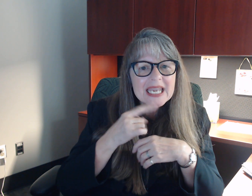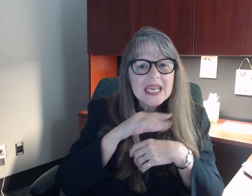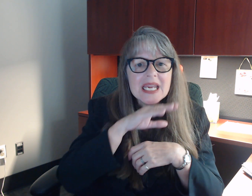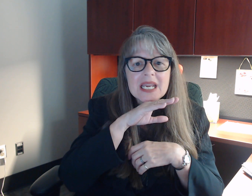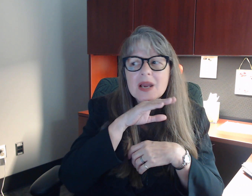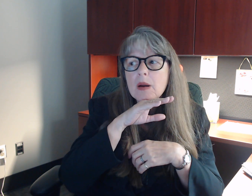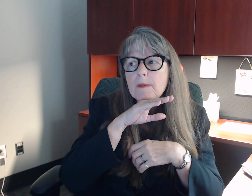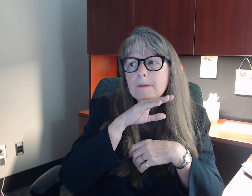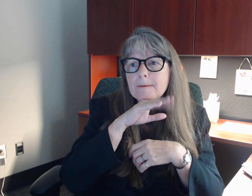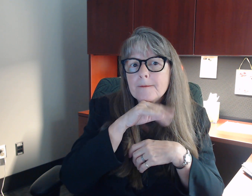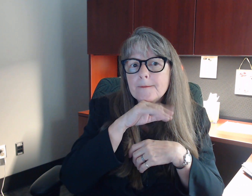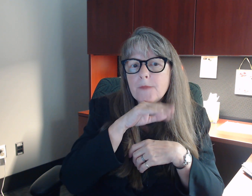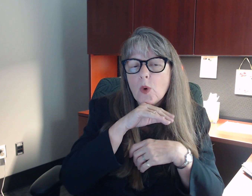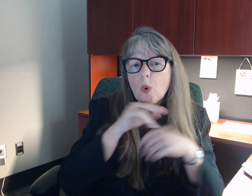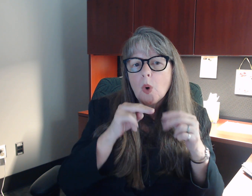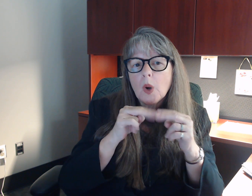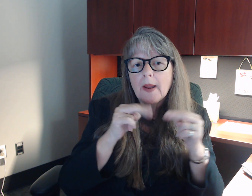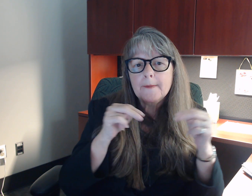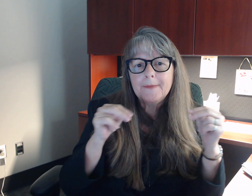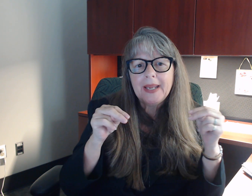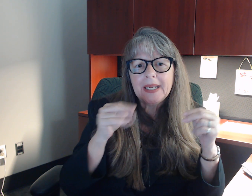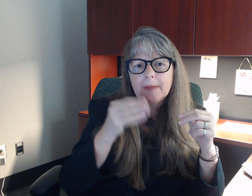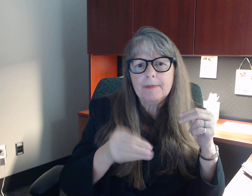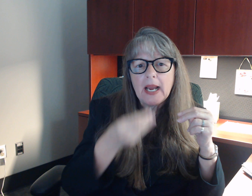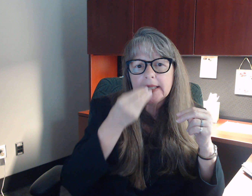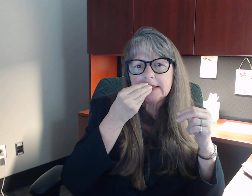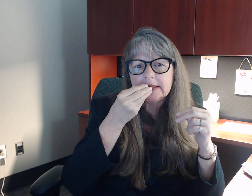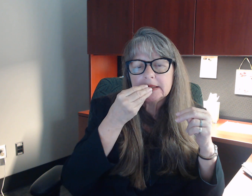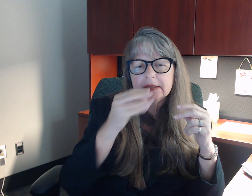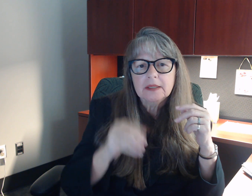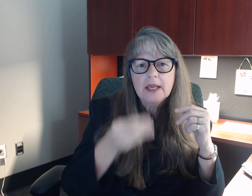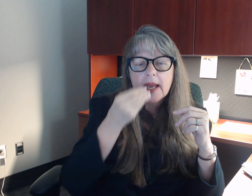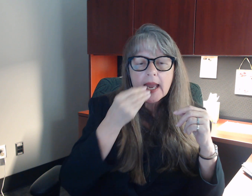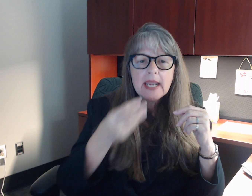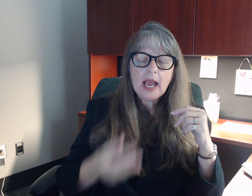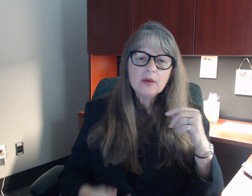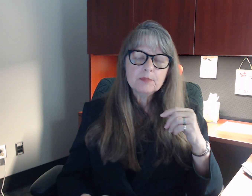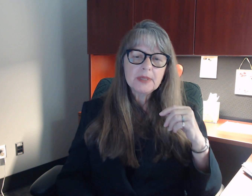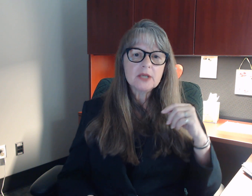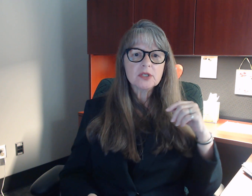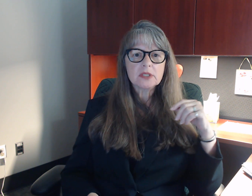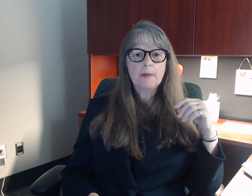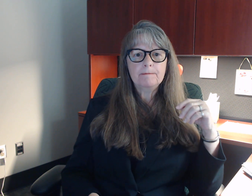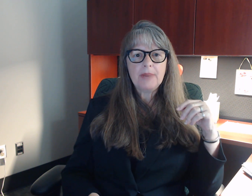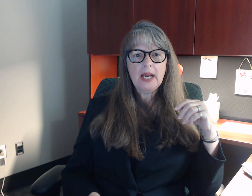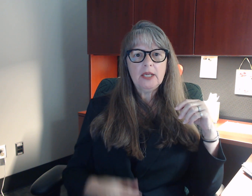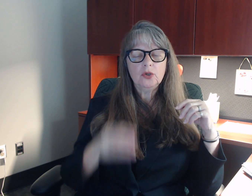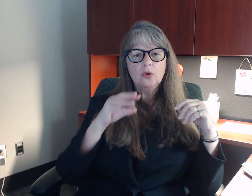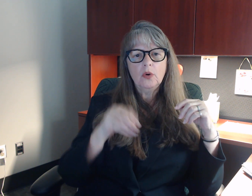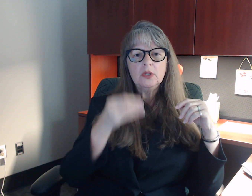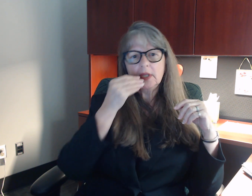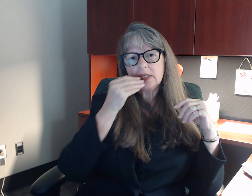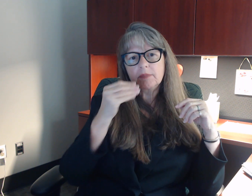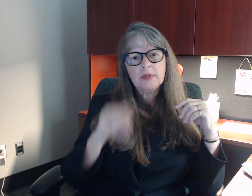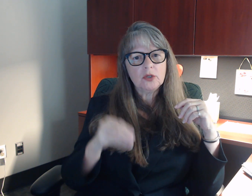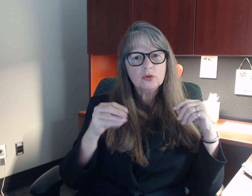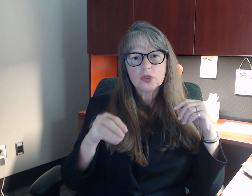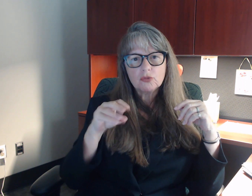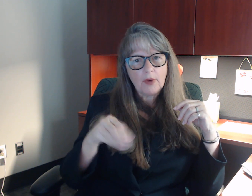candied pork bacon bites. And because it's a bite, you don't. It's something that you just grab